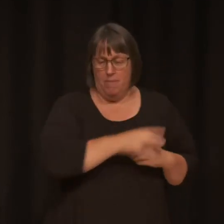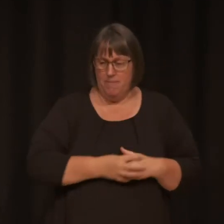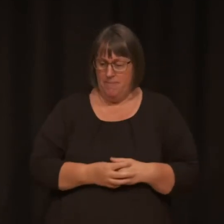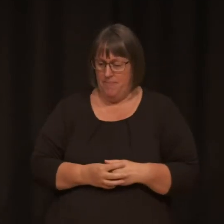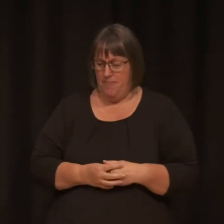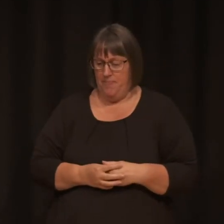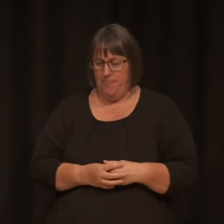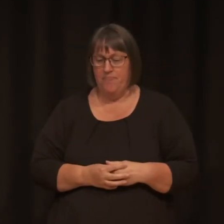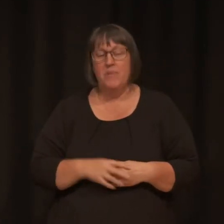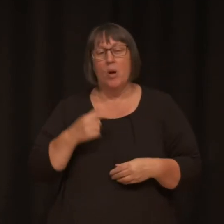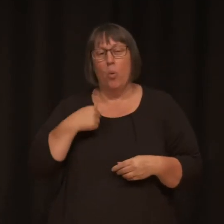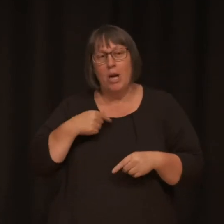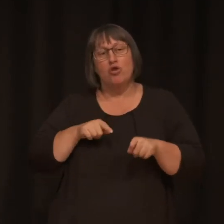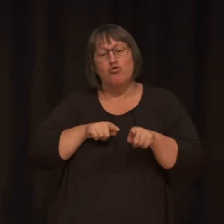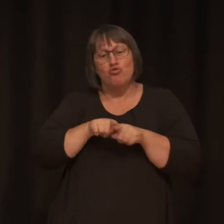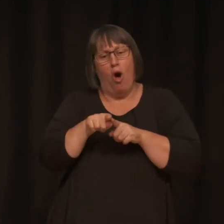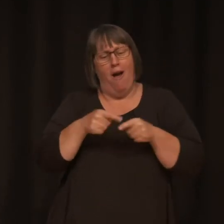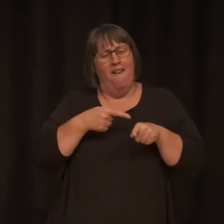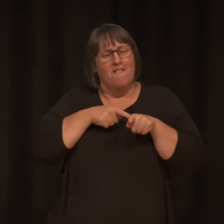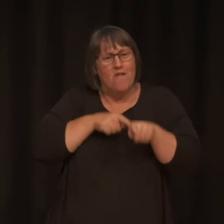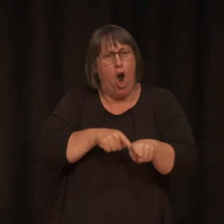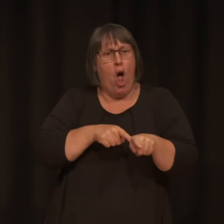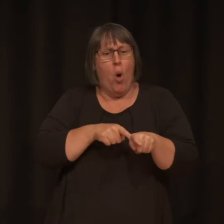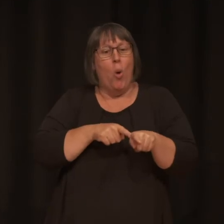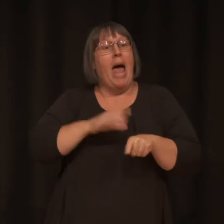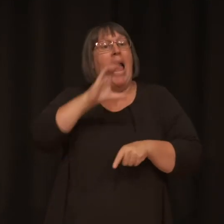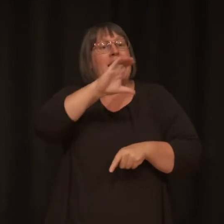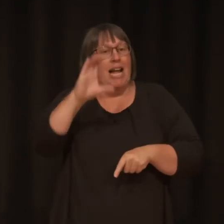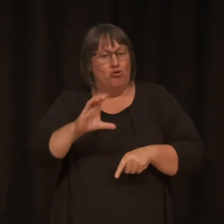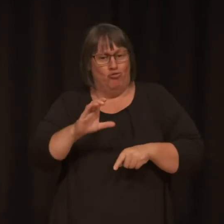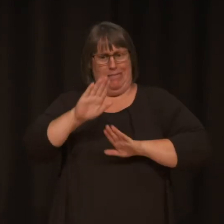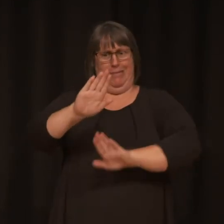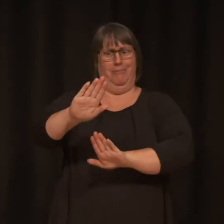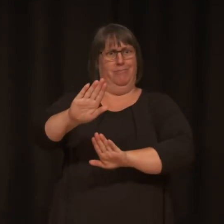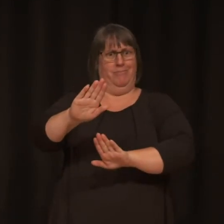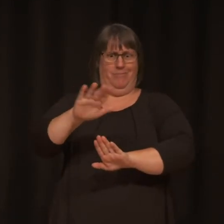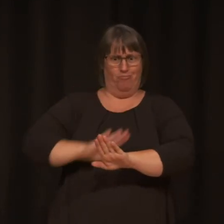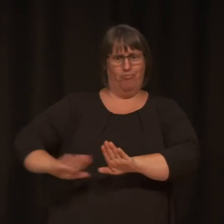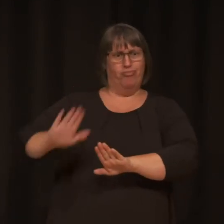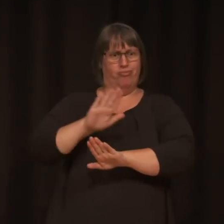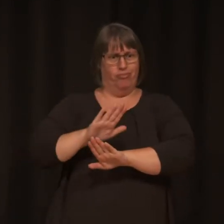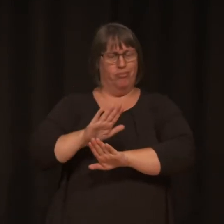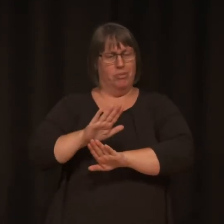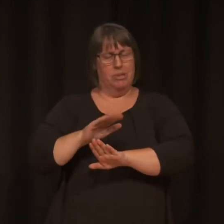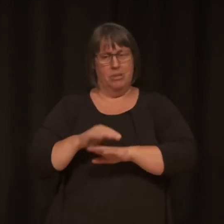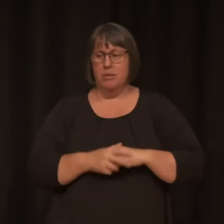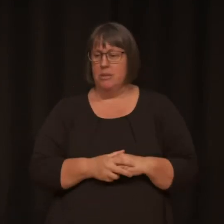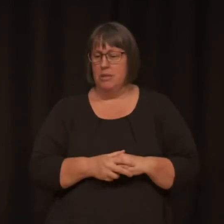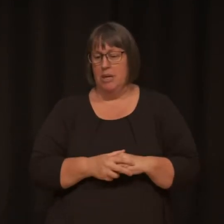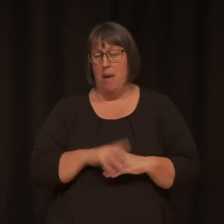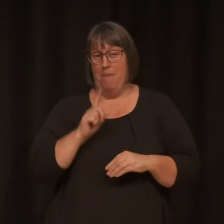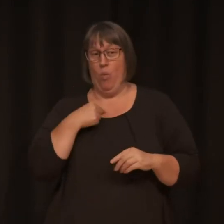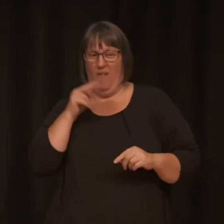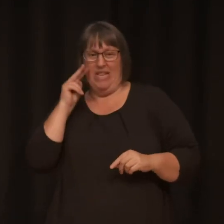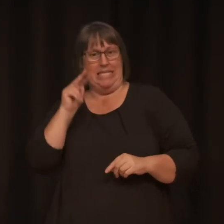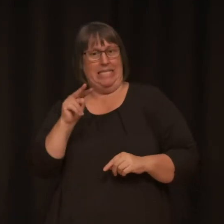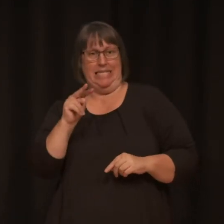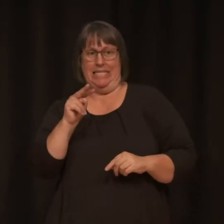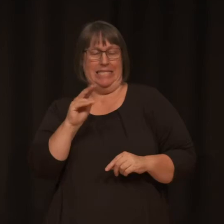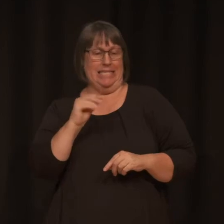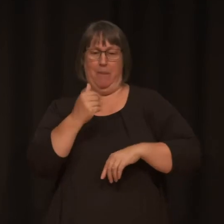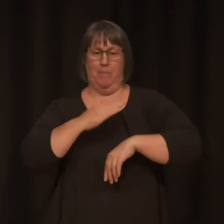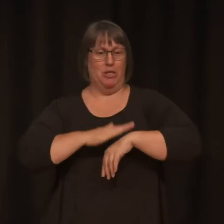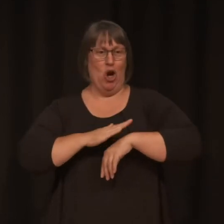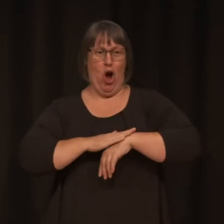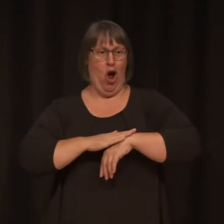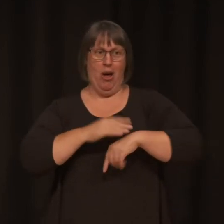been we've always tried to work to a country-wide opening. But as we've seen, actually there's